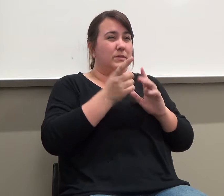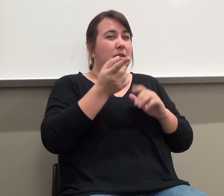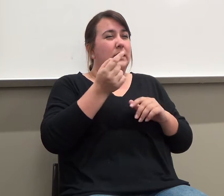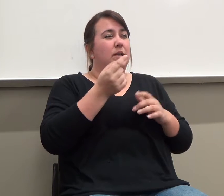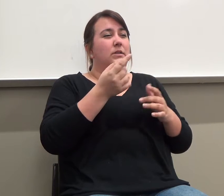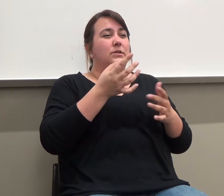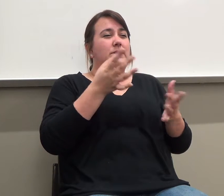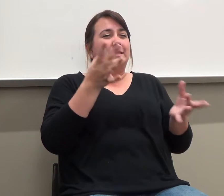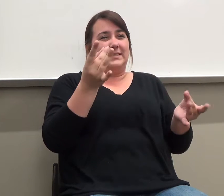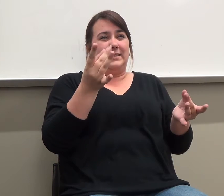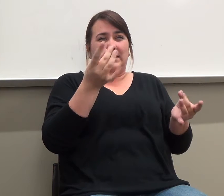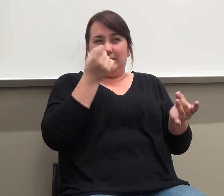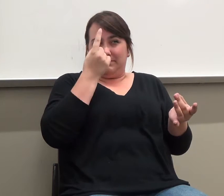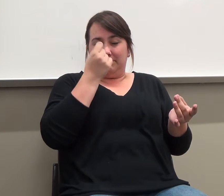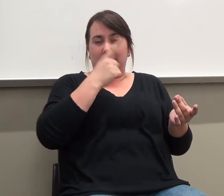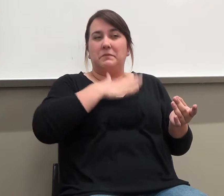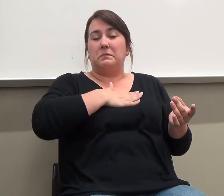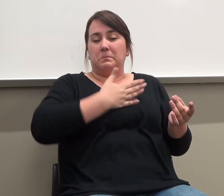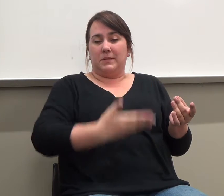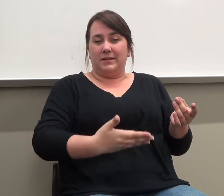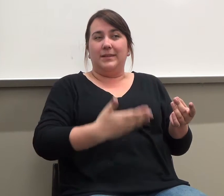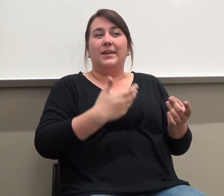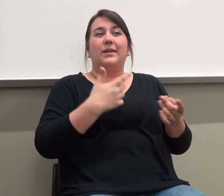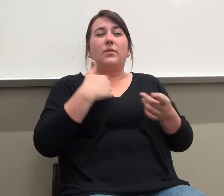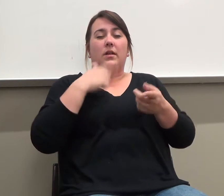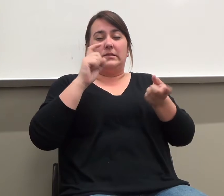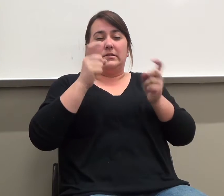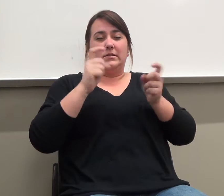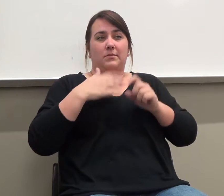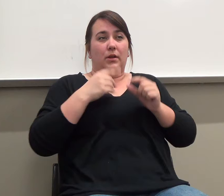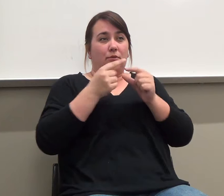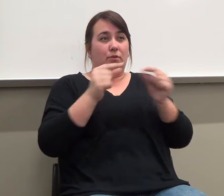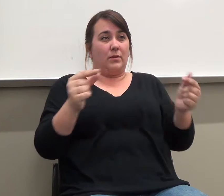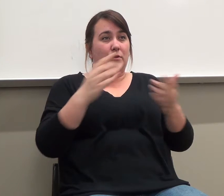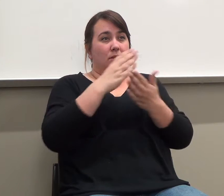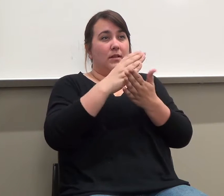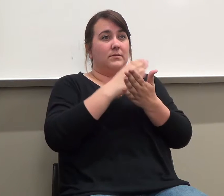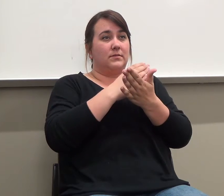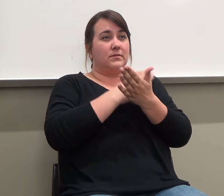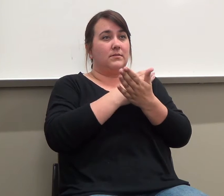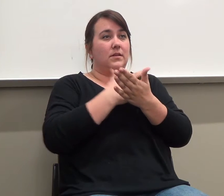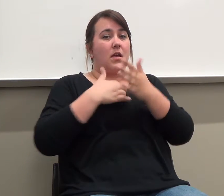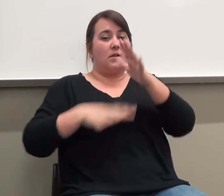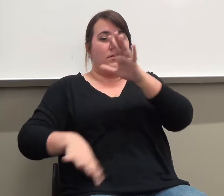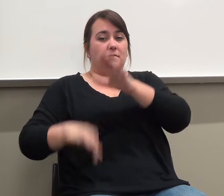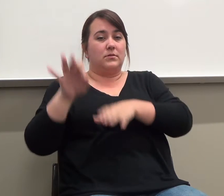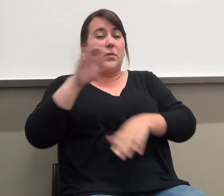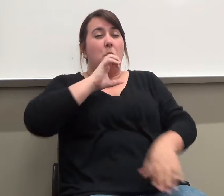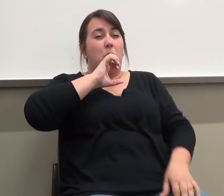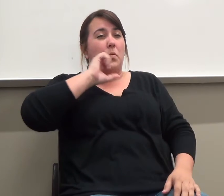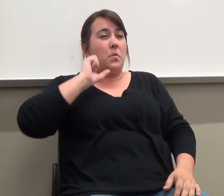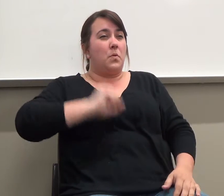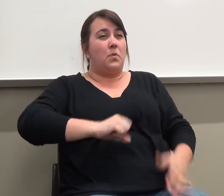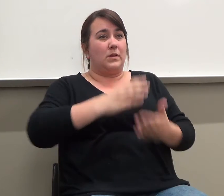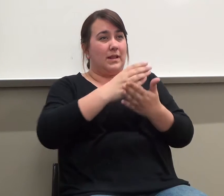you guys, when I changed these grammar lessons, I pulled up some old lessons I had. That's why I did change that